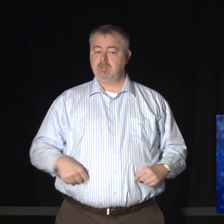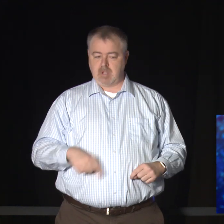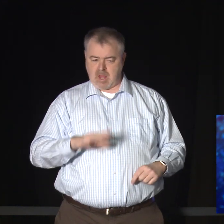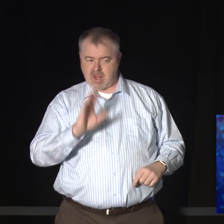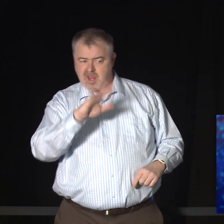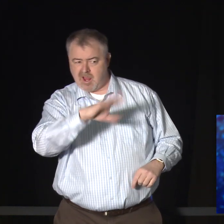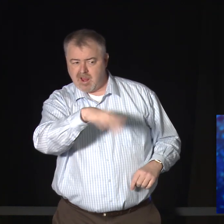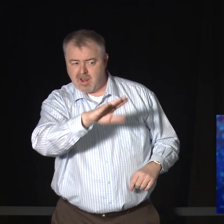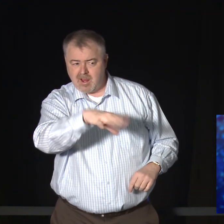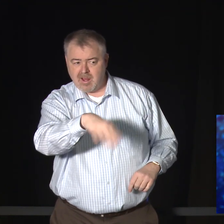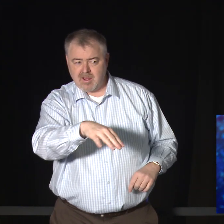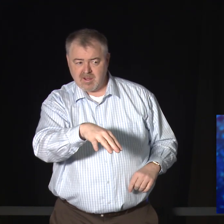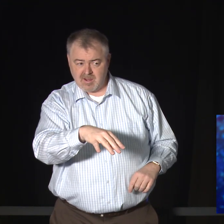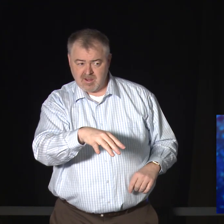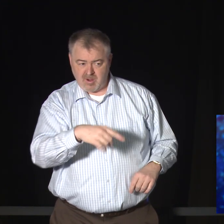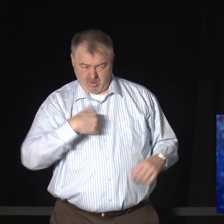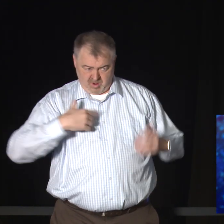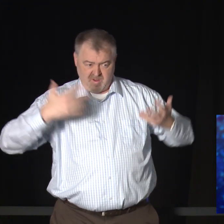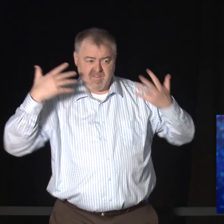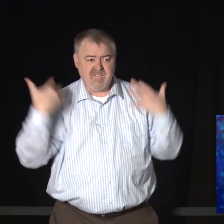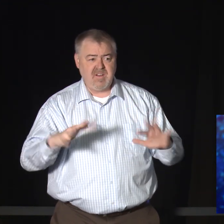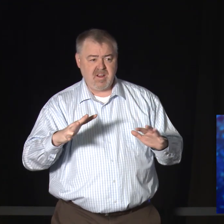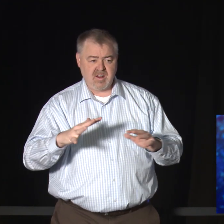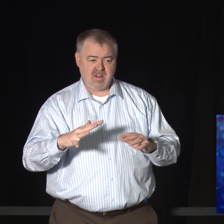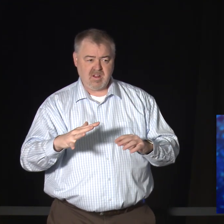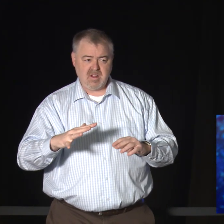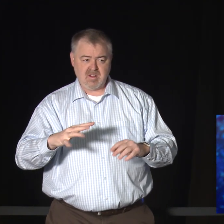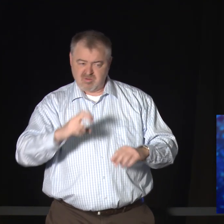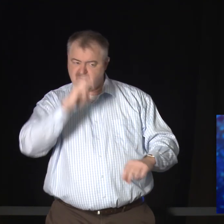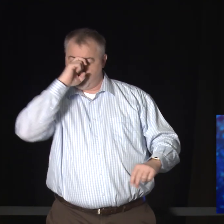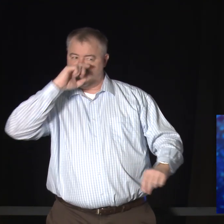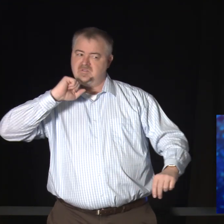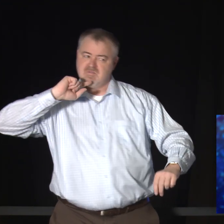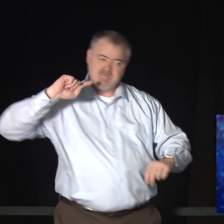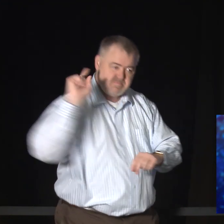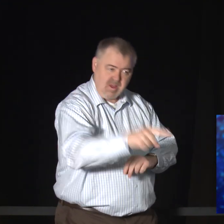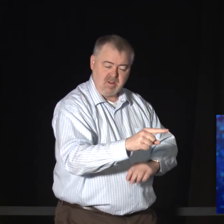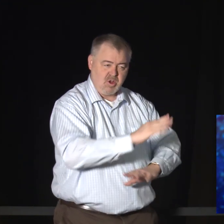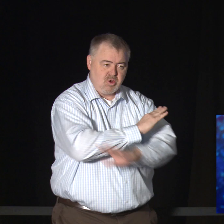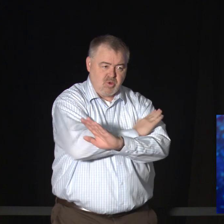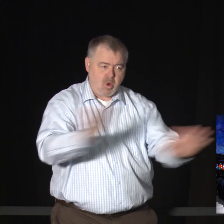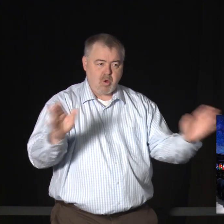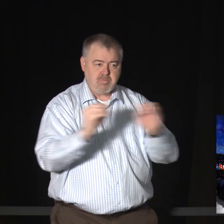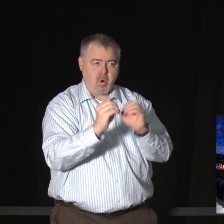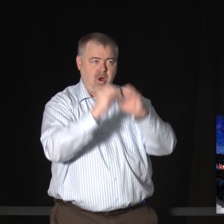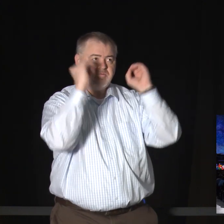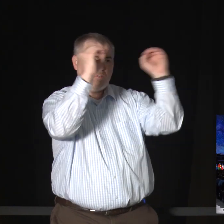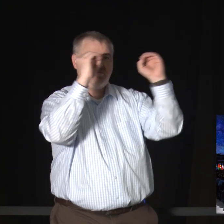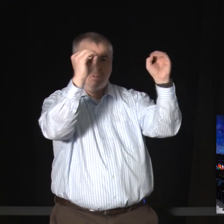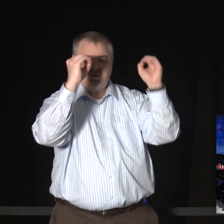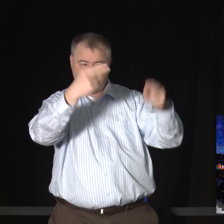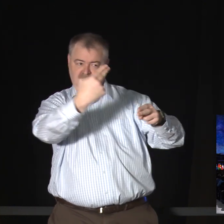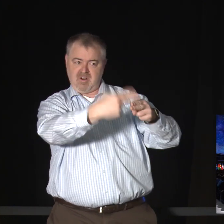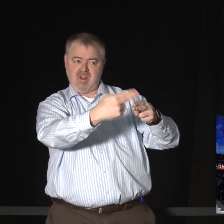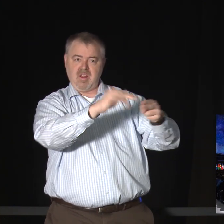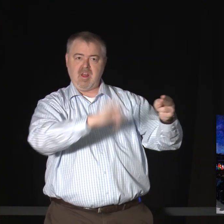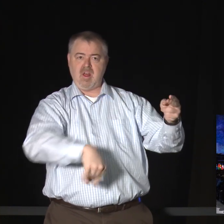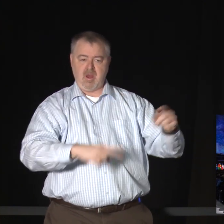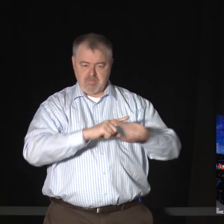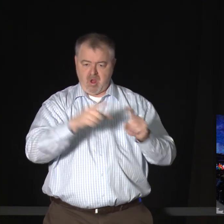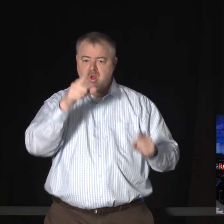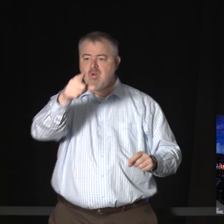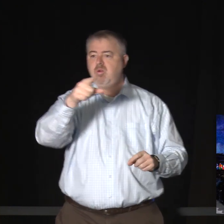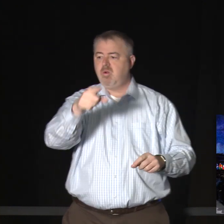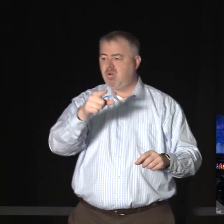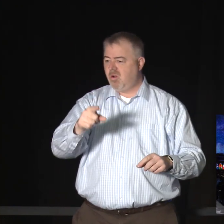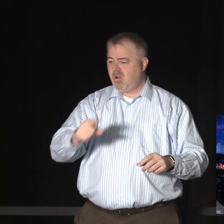apostles, saying, did we not strictly command you not to teach in this name? And look, you have filled